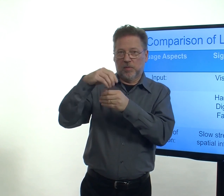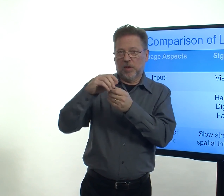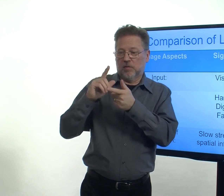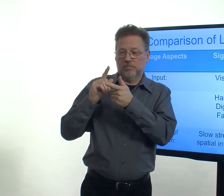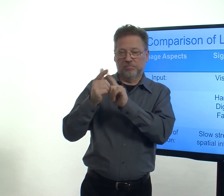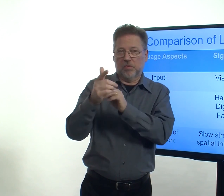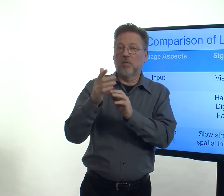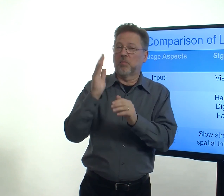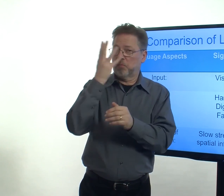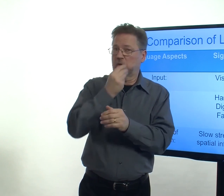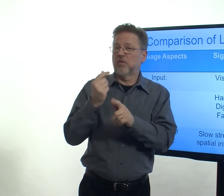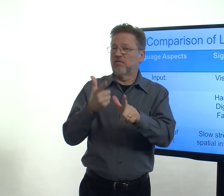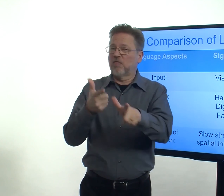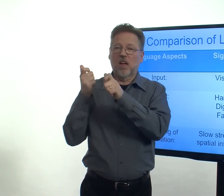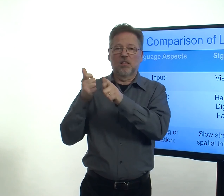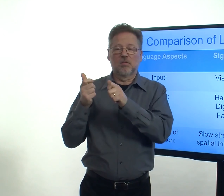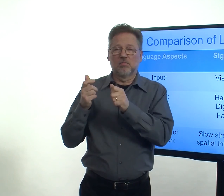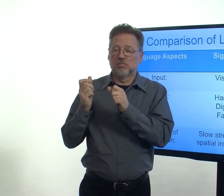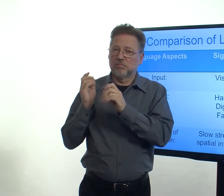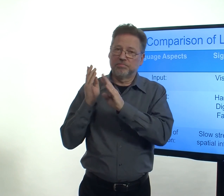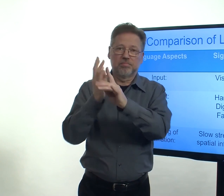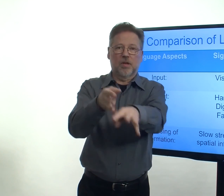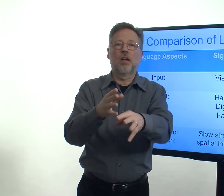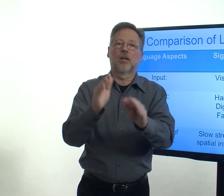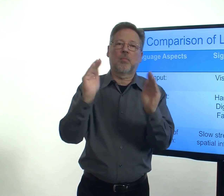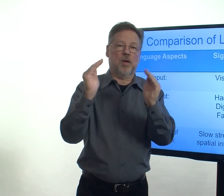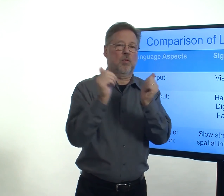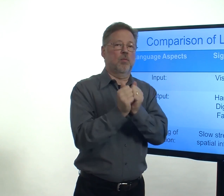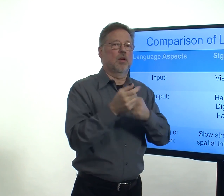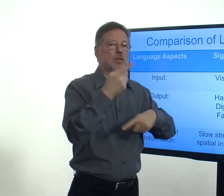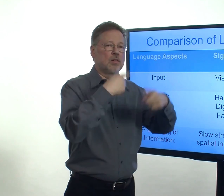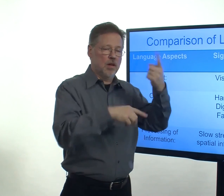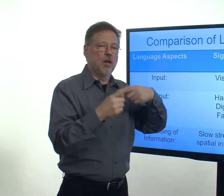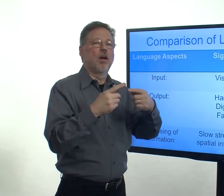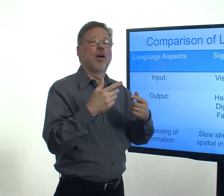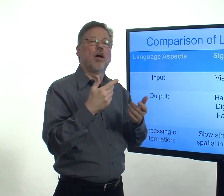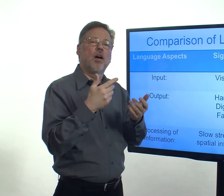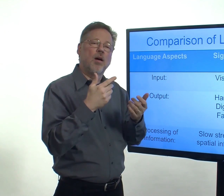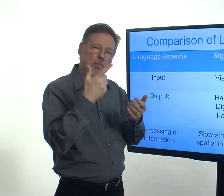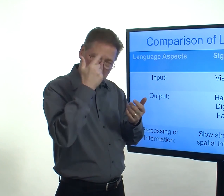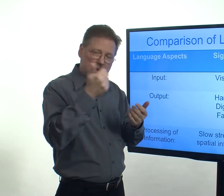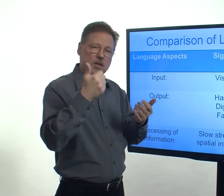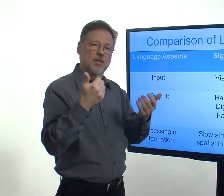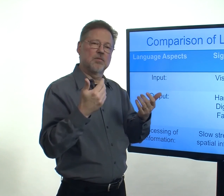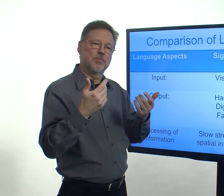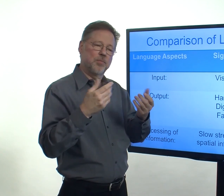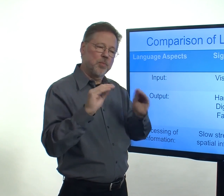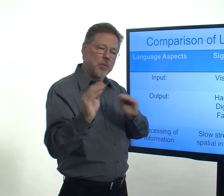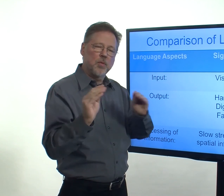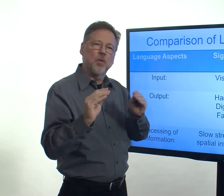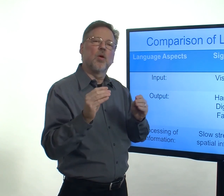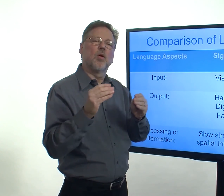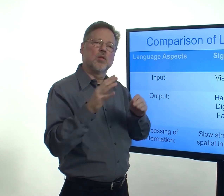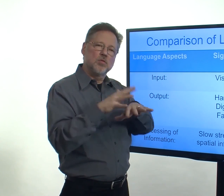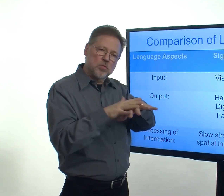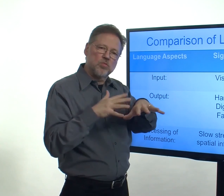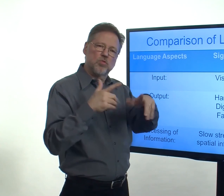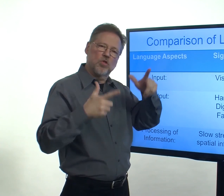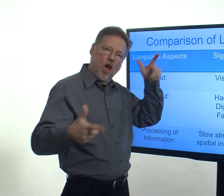pretty fast stream as compared to sign languages because physical movements are slower and larger, so